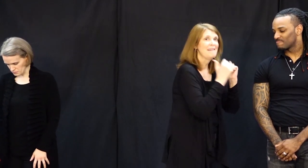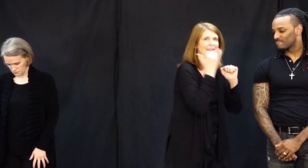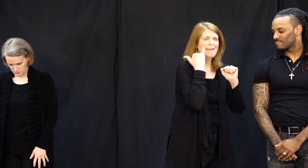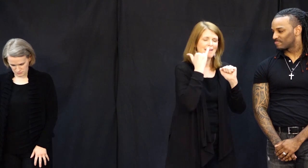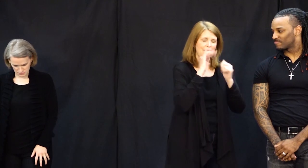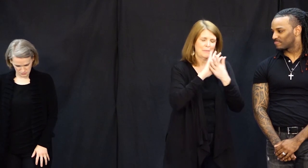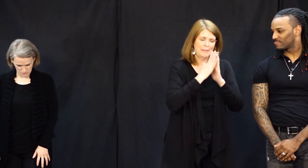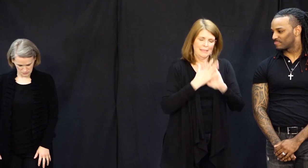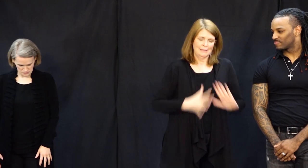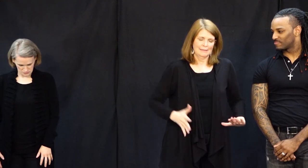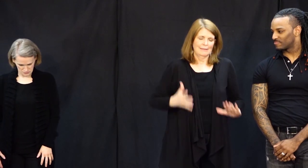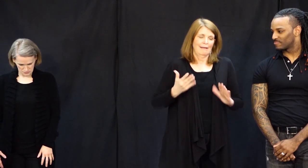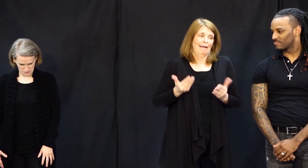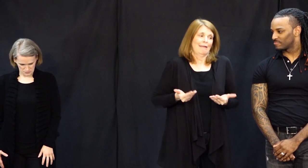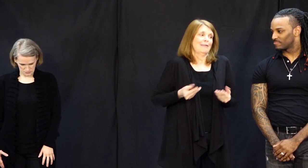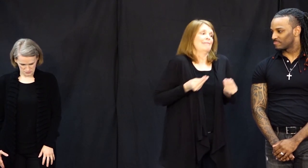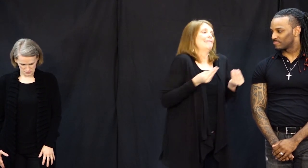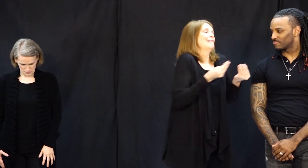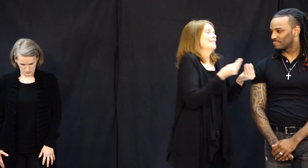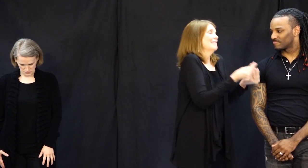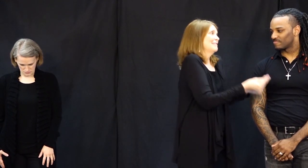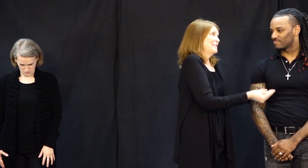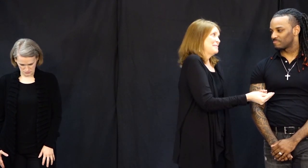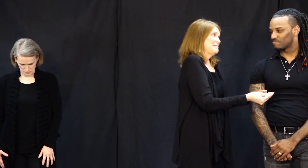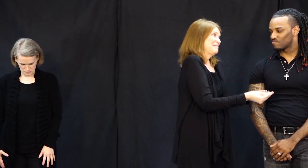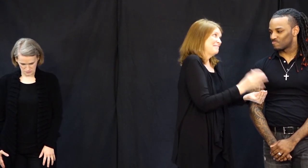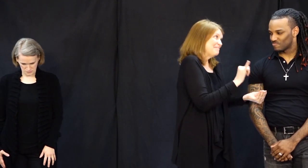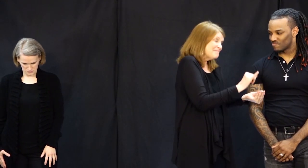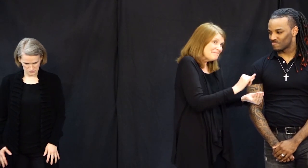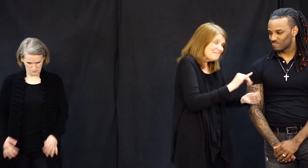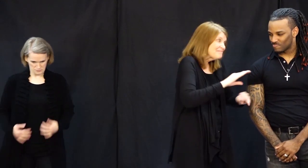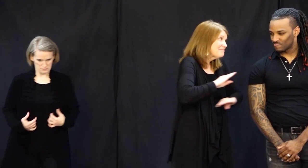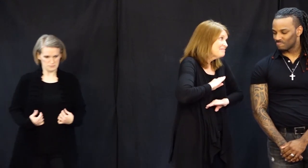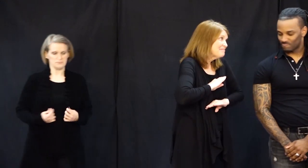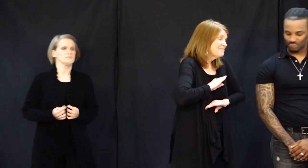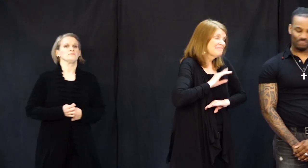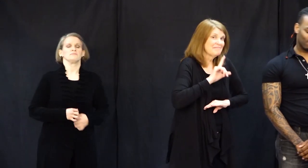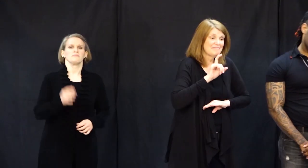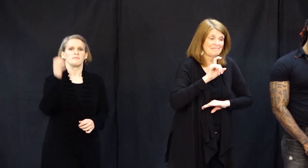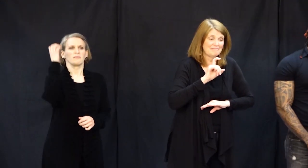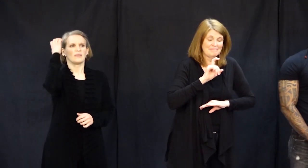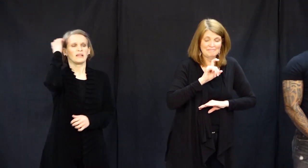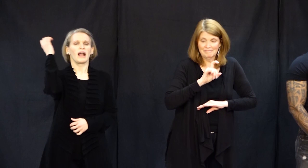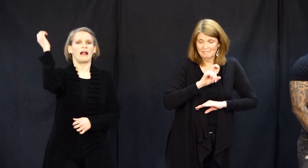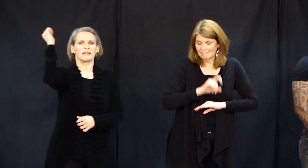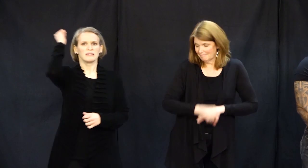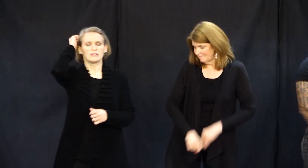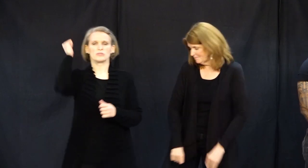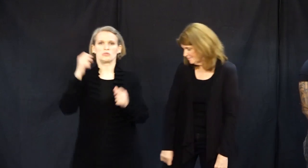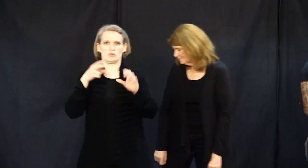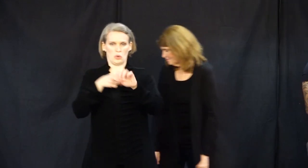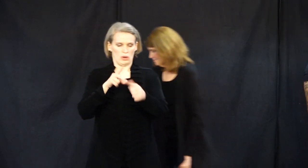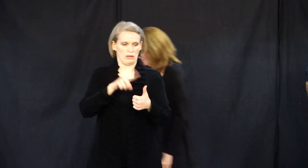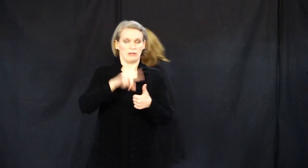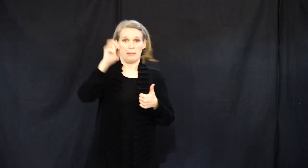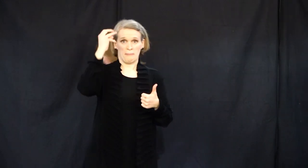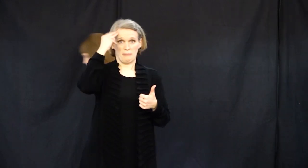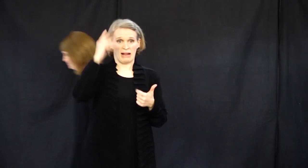peace of mind, would that be enough? Alexander joins forces with James Madison and John Jay to write a series